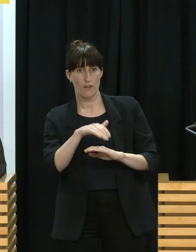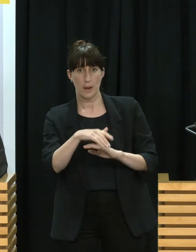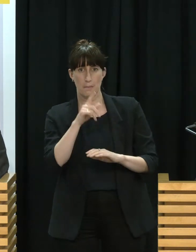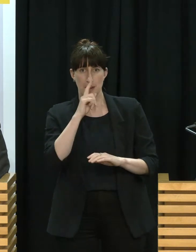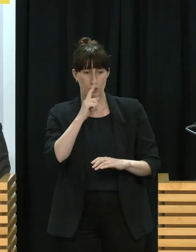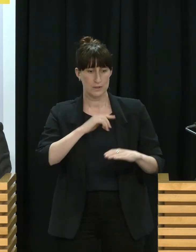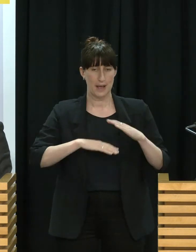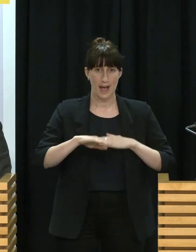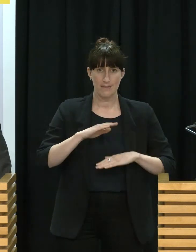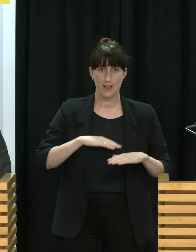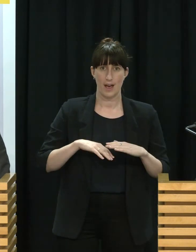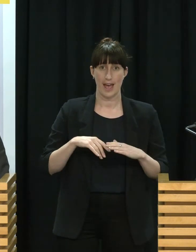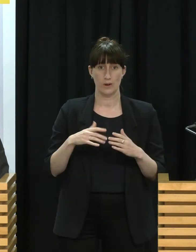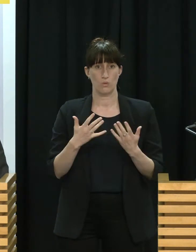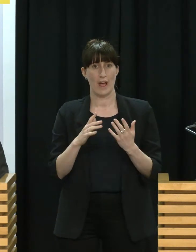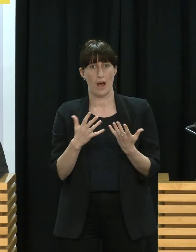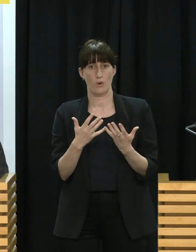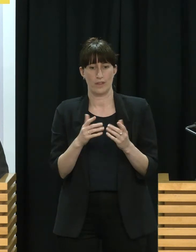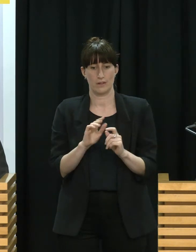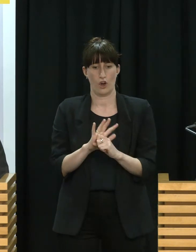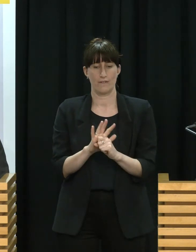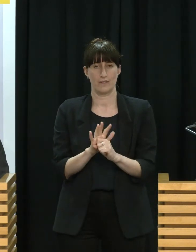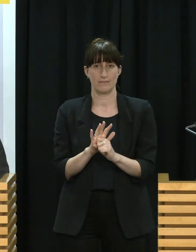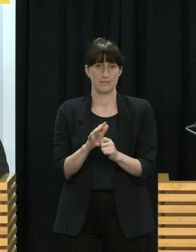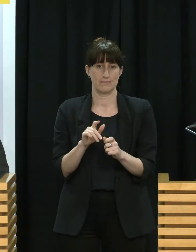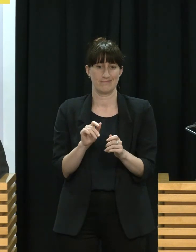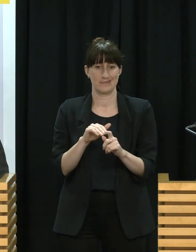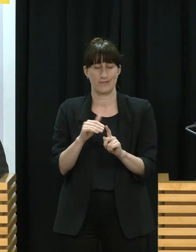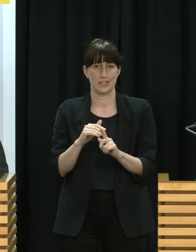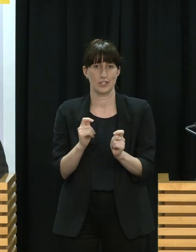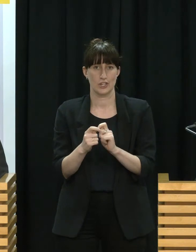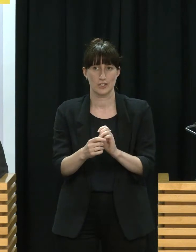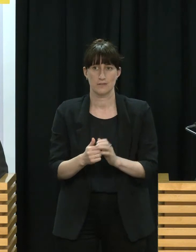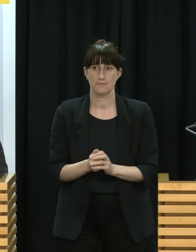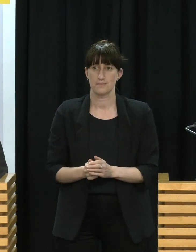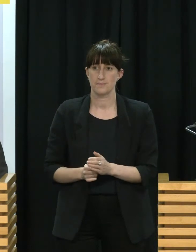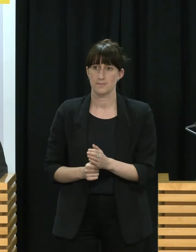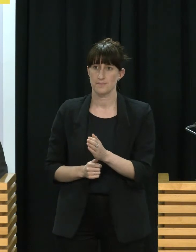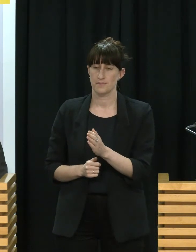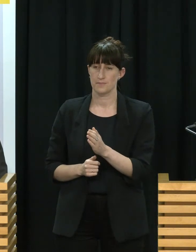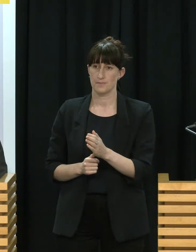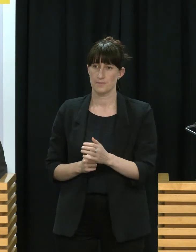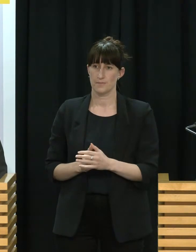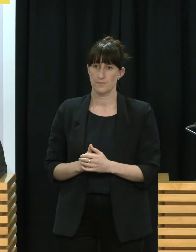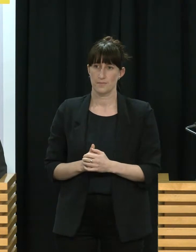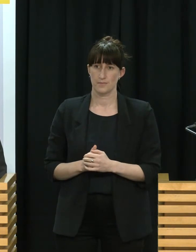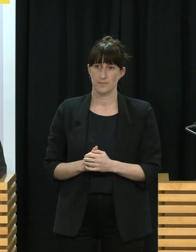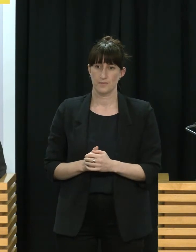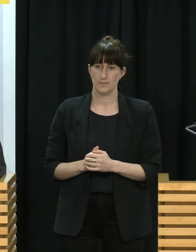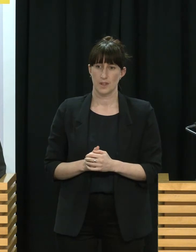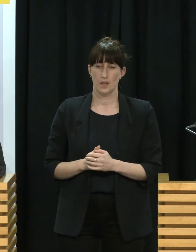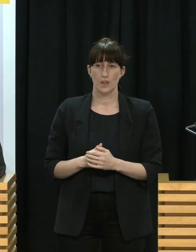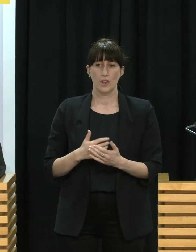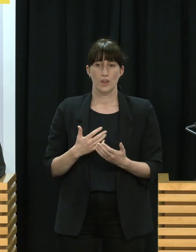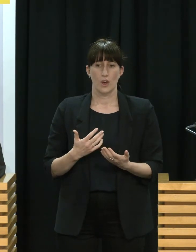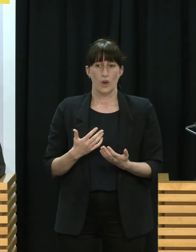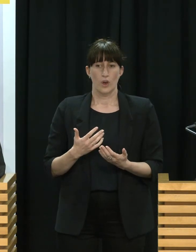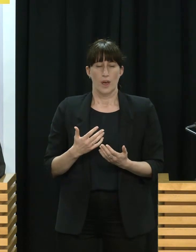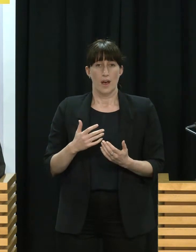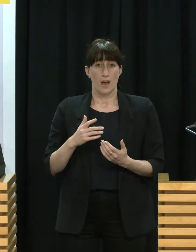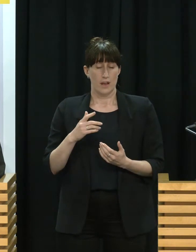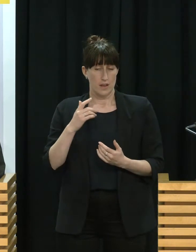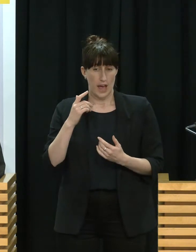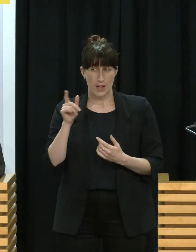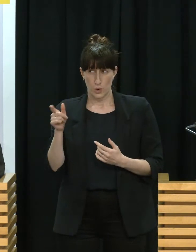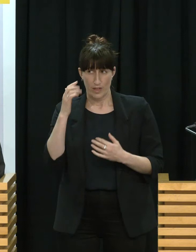that regularly. Can you talk about the discussions that are being had about mandatory mask use outside of public transport and mandatory QR scanning